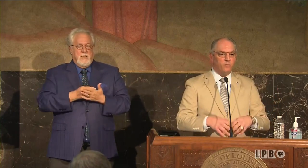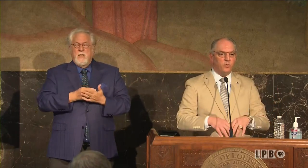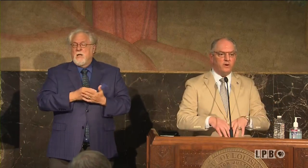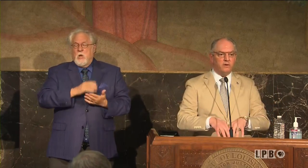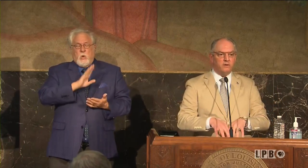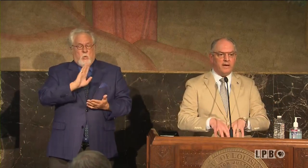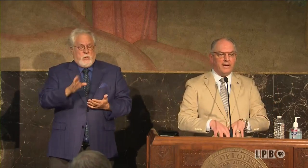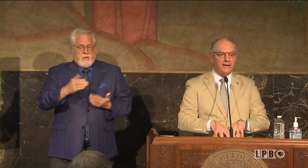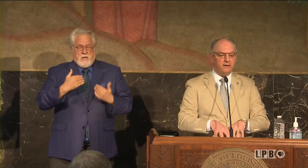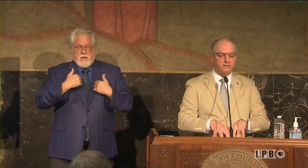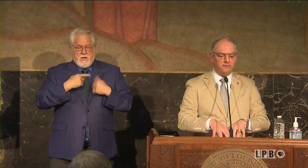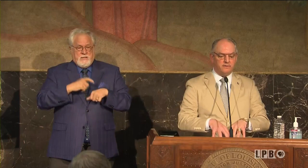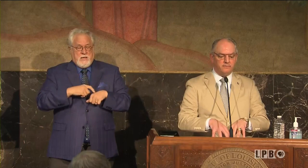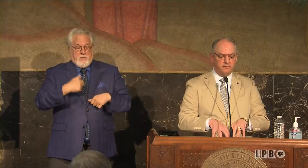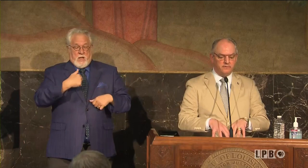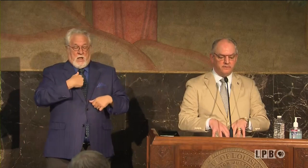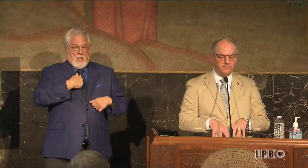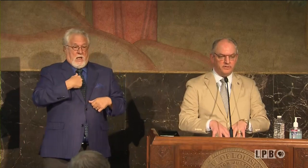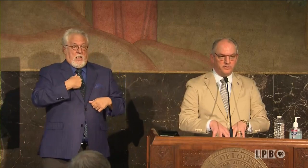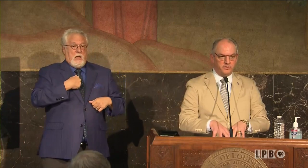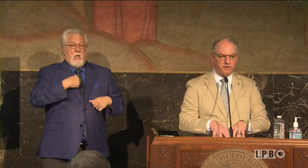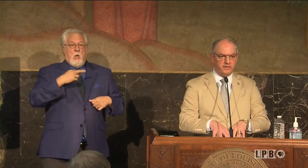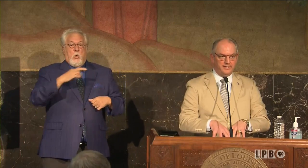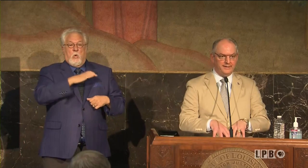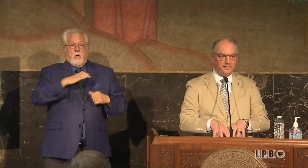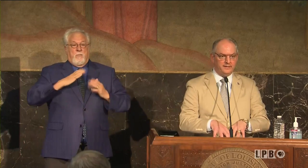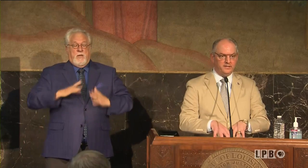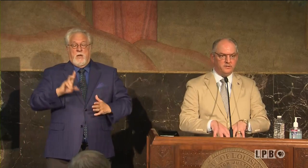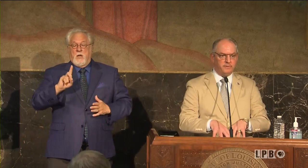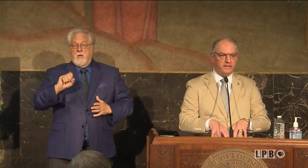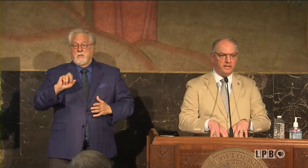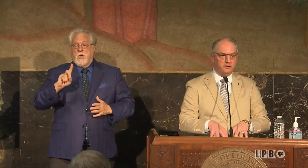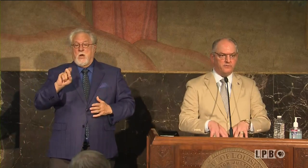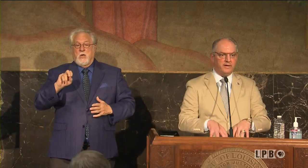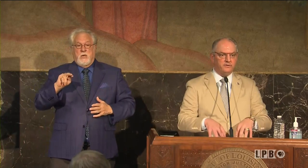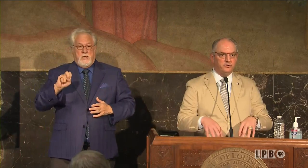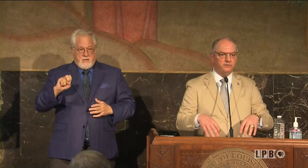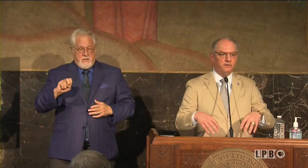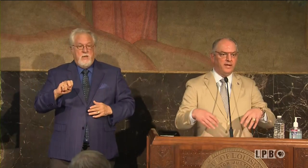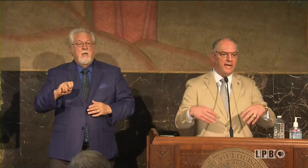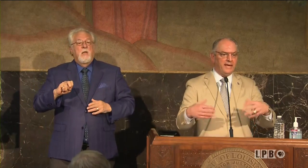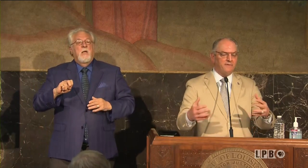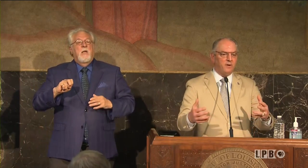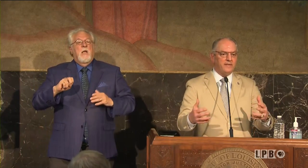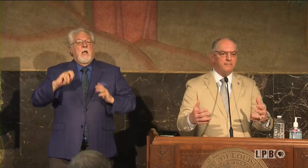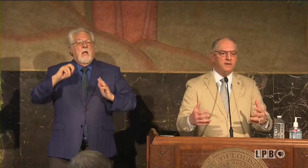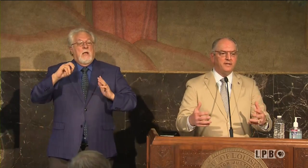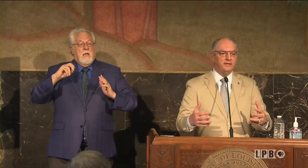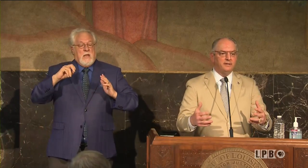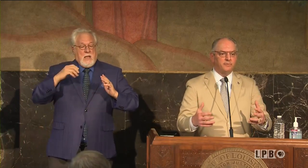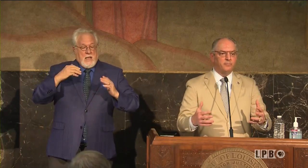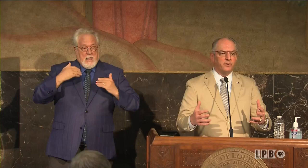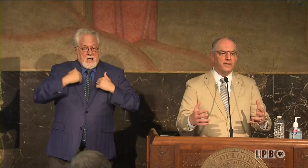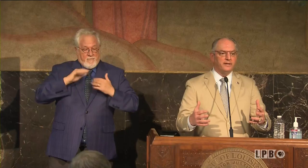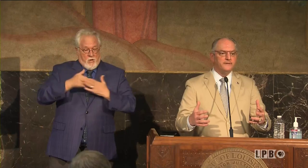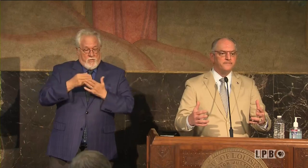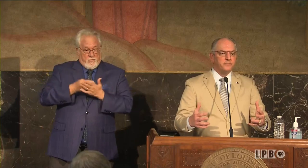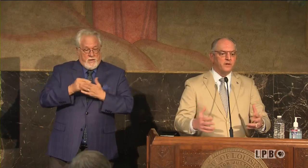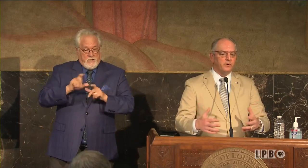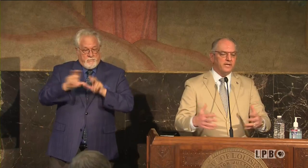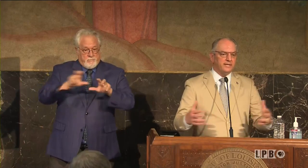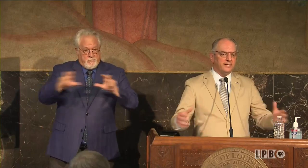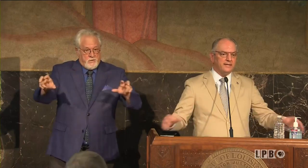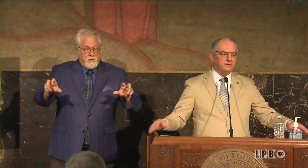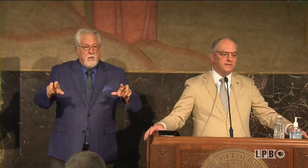time where I or Commissioner Darden didn't anticipate and try to have all of that money appropriated.